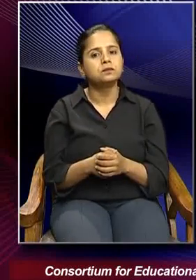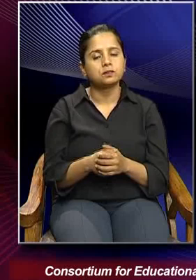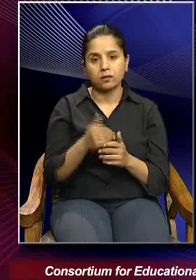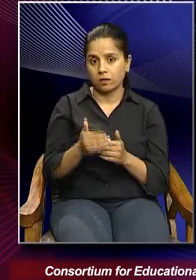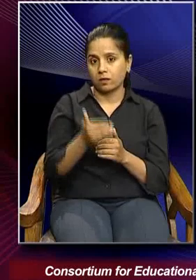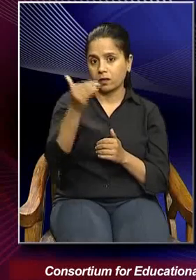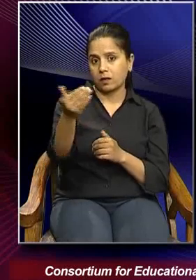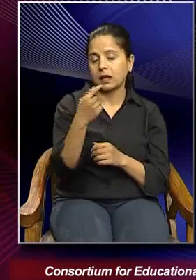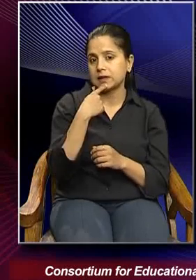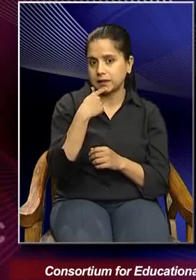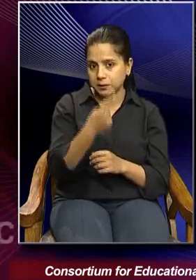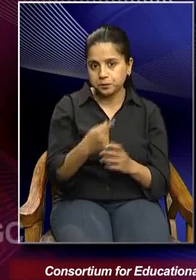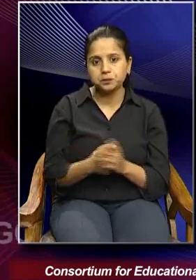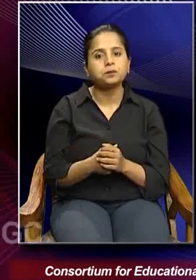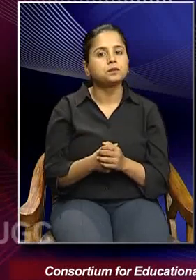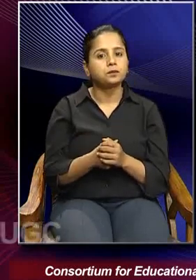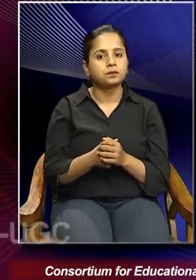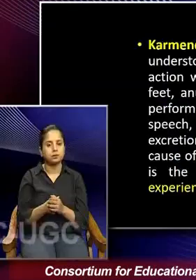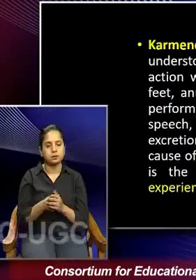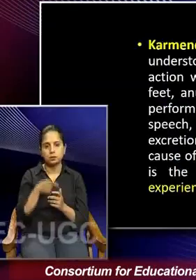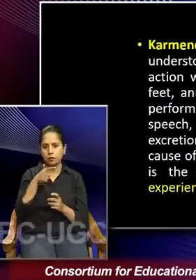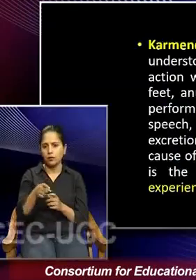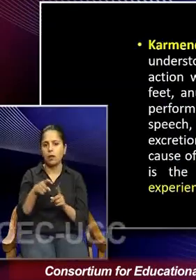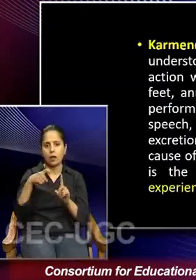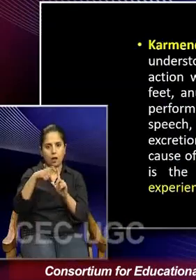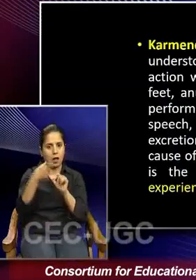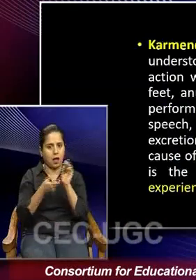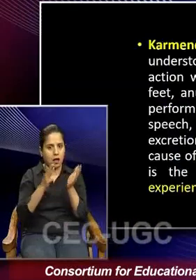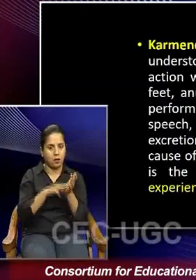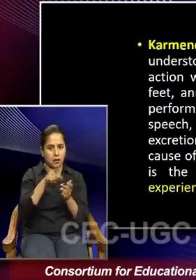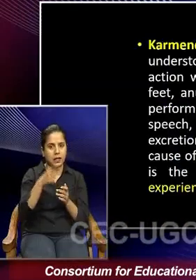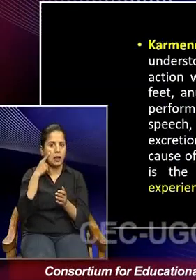Moving further to Karmendriyas.